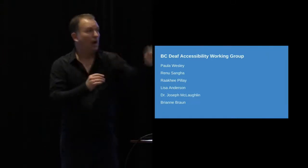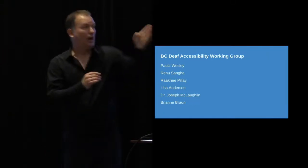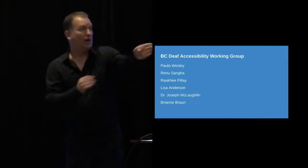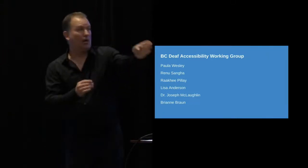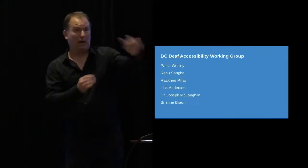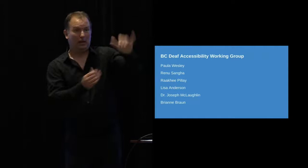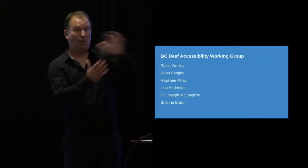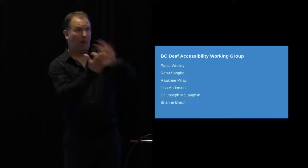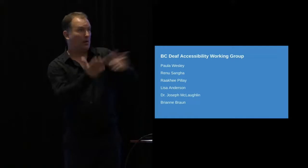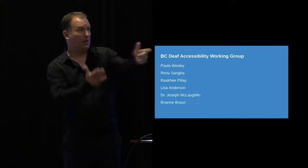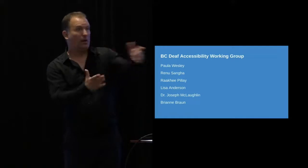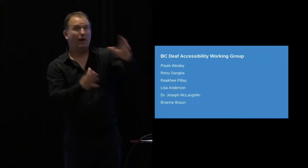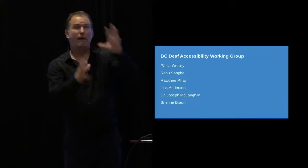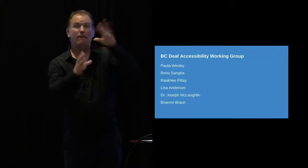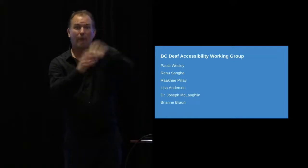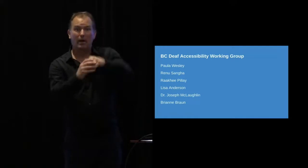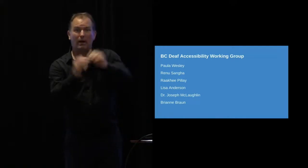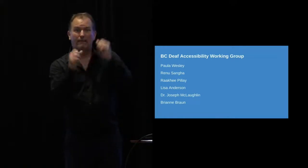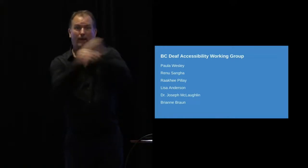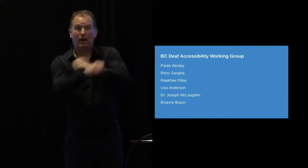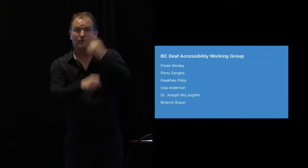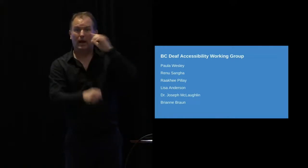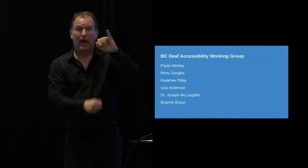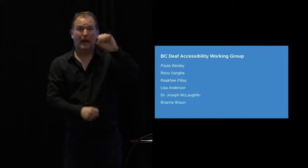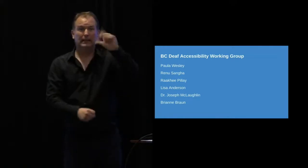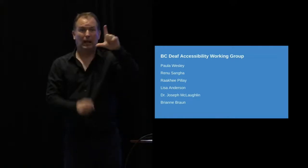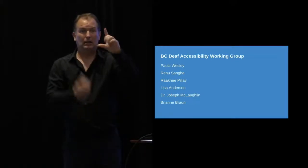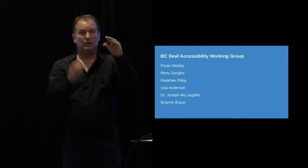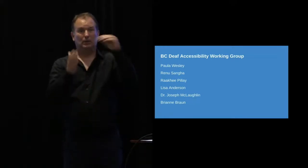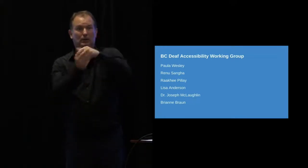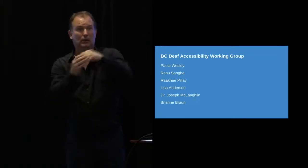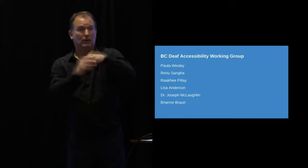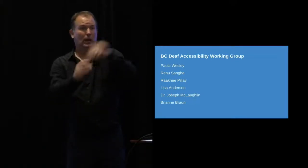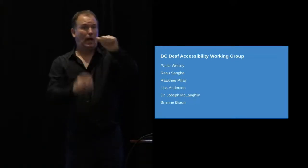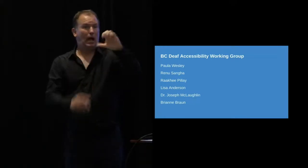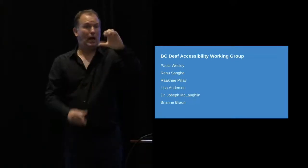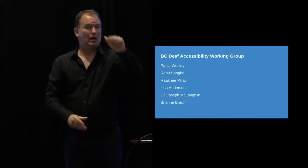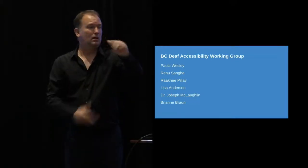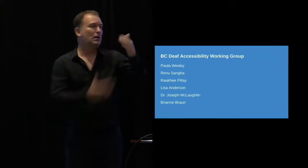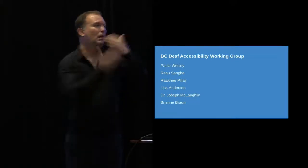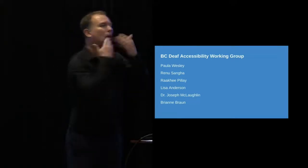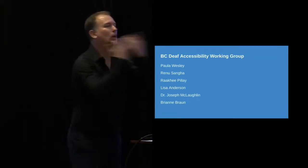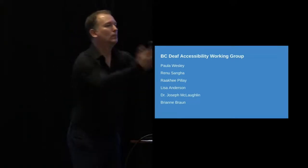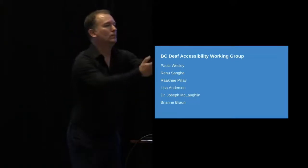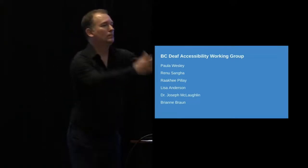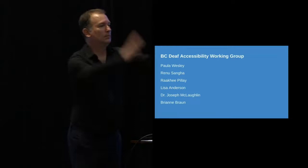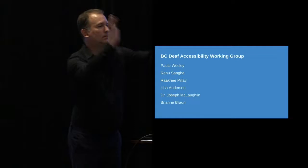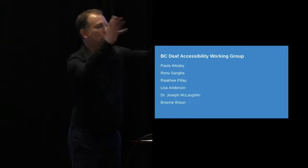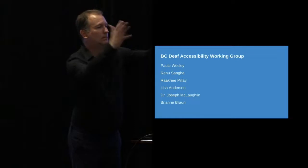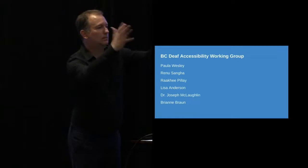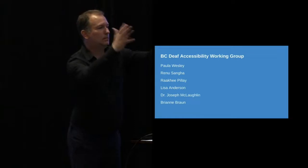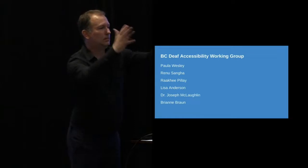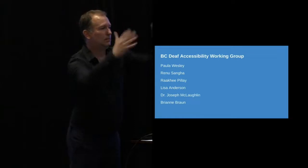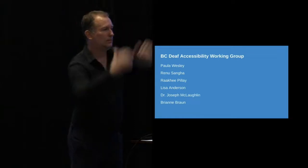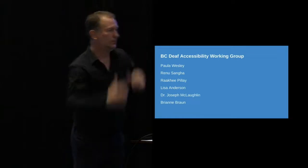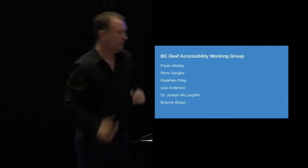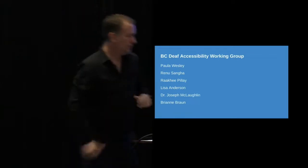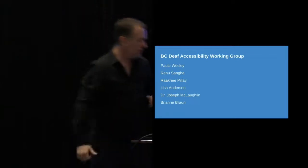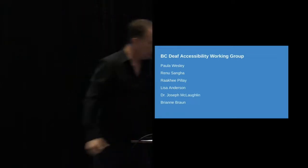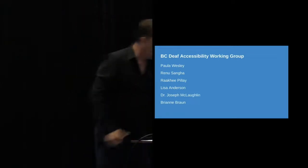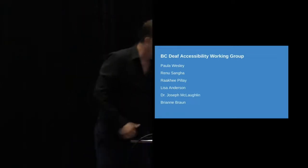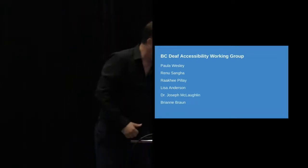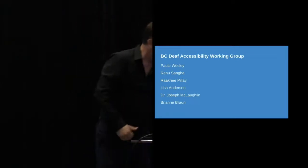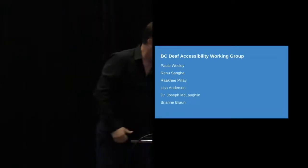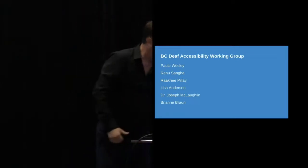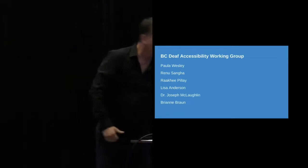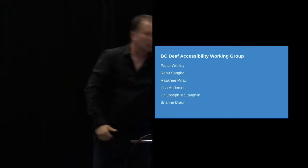in Frank's speech, working on the Canadian Accessibility Act, so Accessible Canada Act, the ACA. Yeah. So there's double